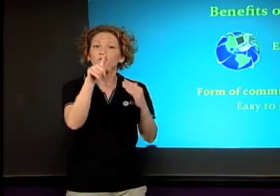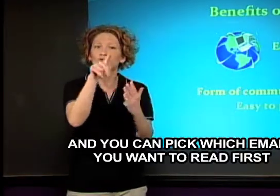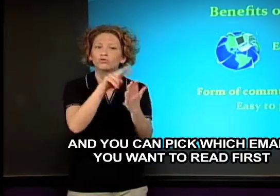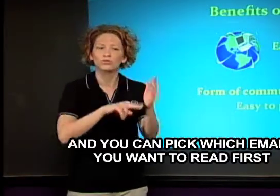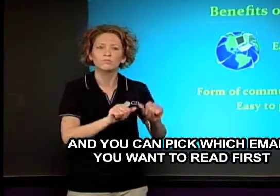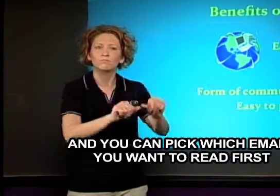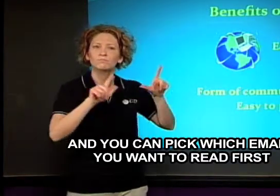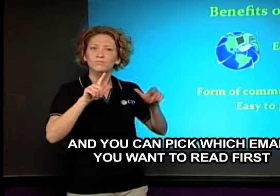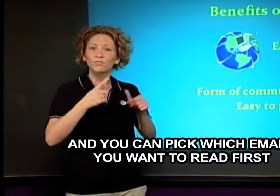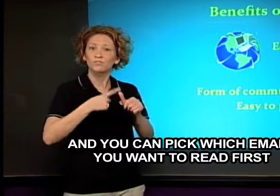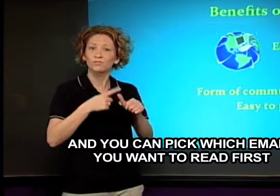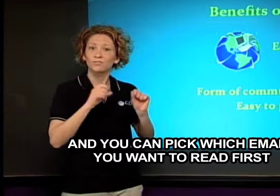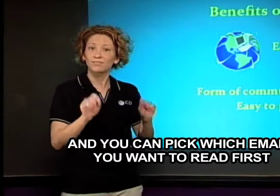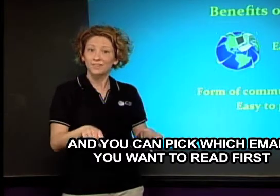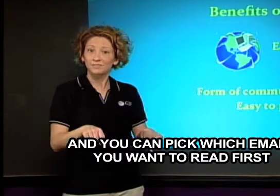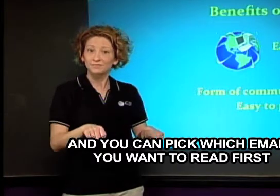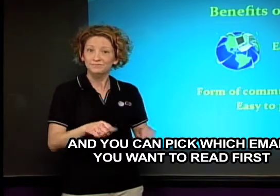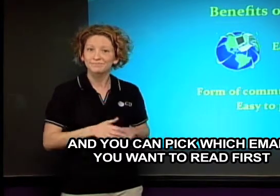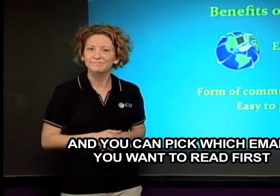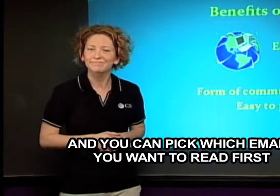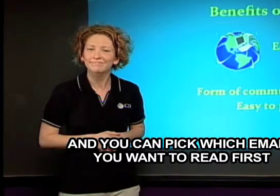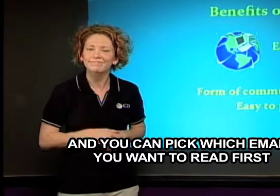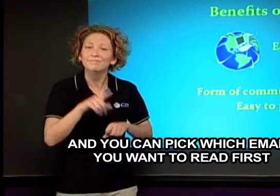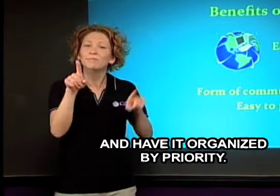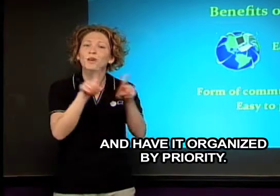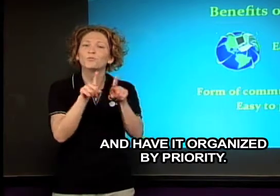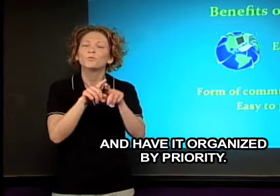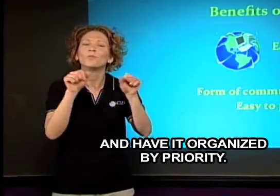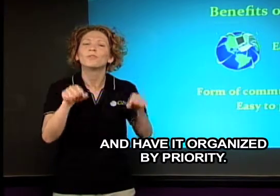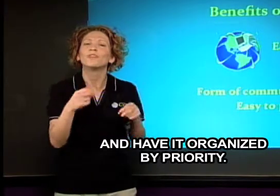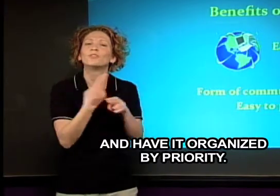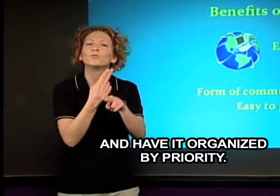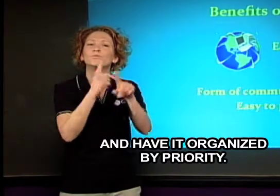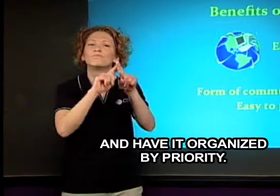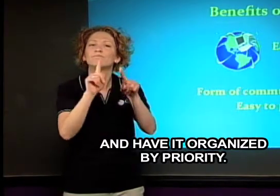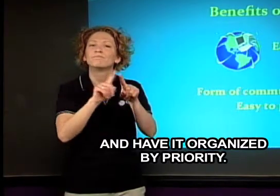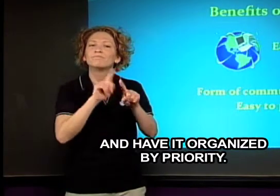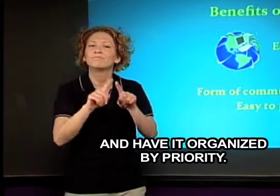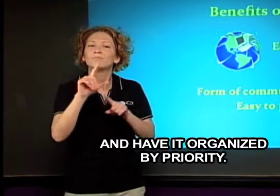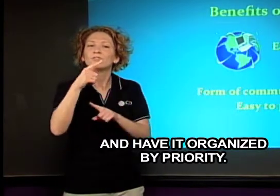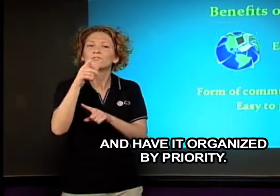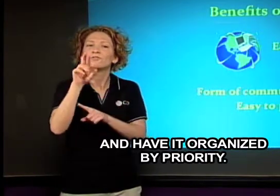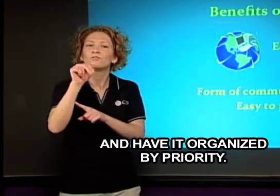And you can pick which emails you want to read first and have them organized by priority.